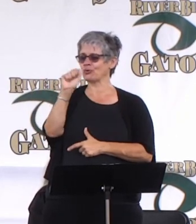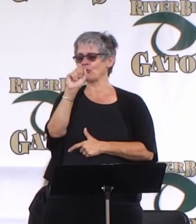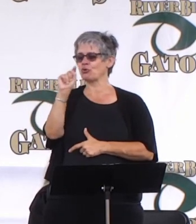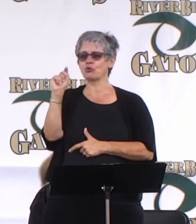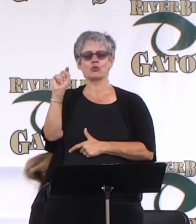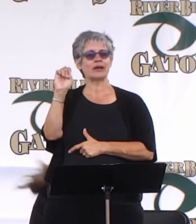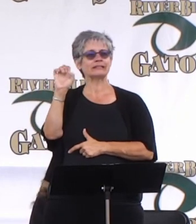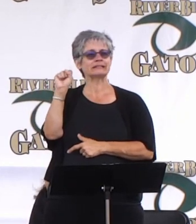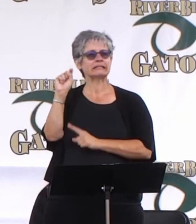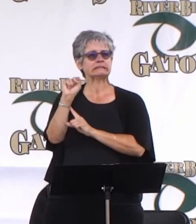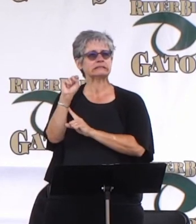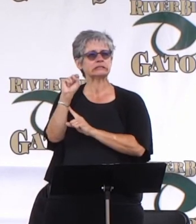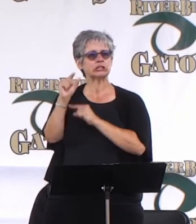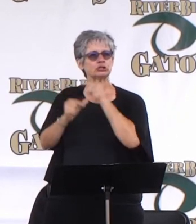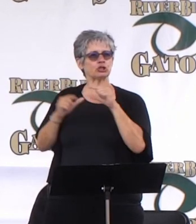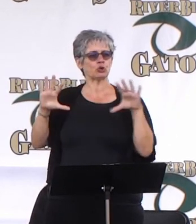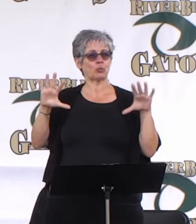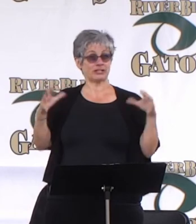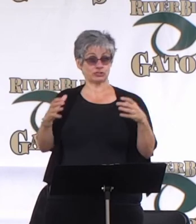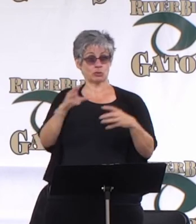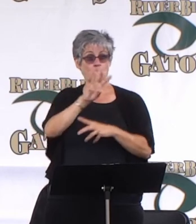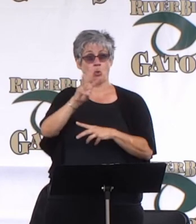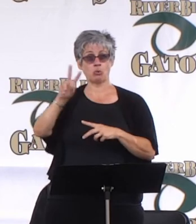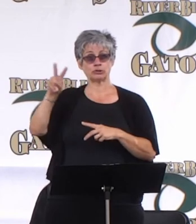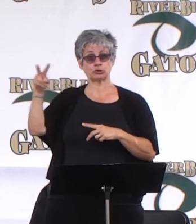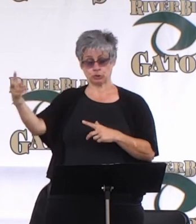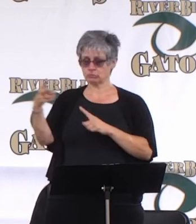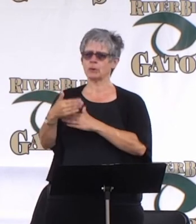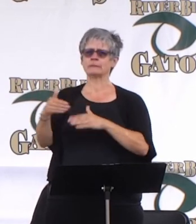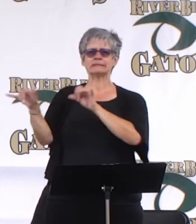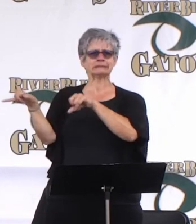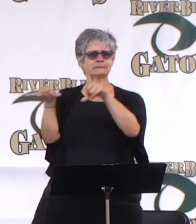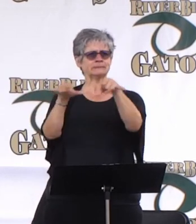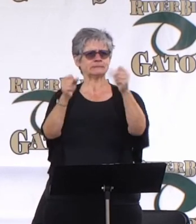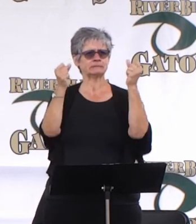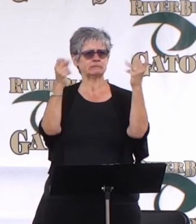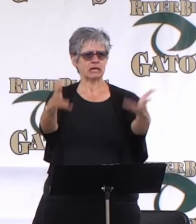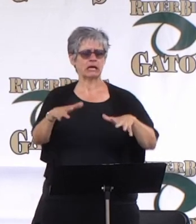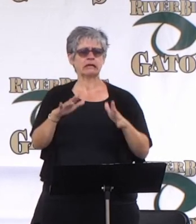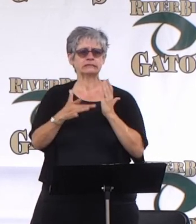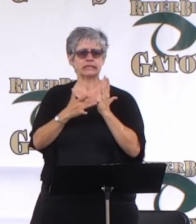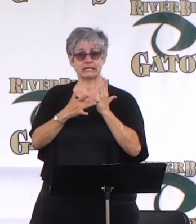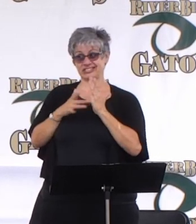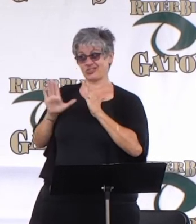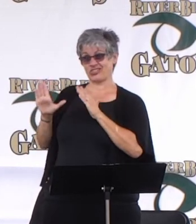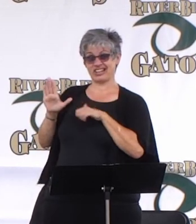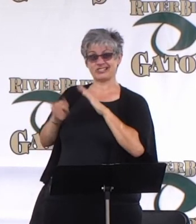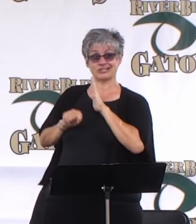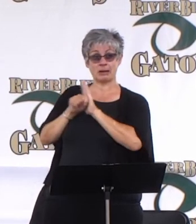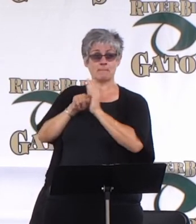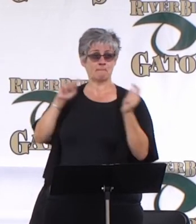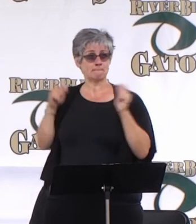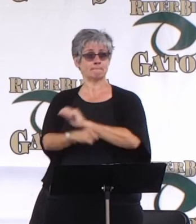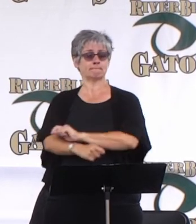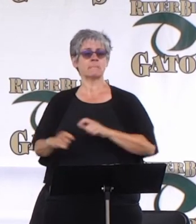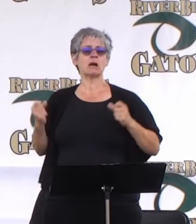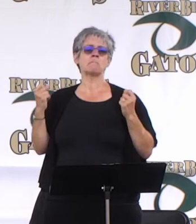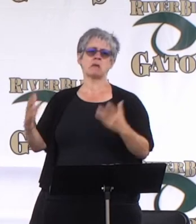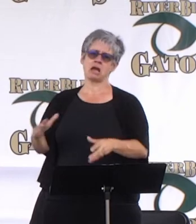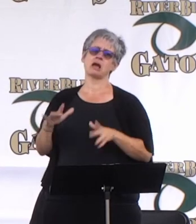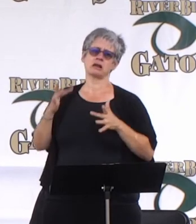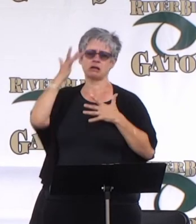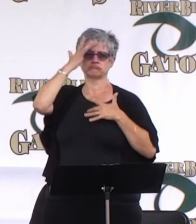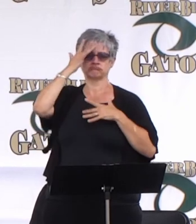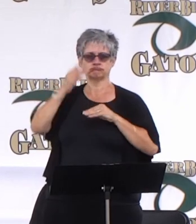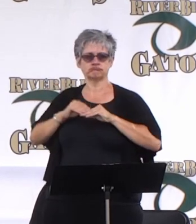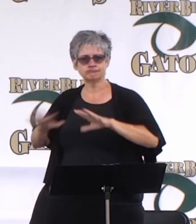their lives, they also experienced seismic shifts in technology, and many of them lived through a pandemic as well. And they didn't have